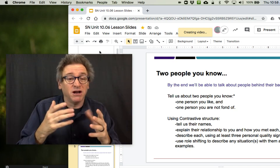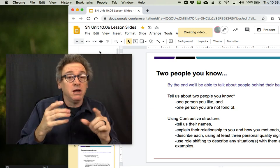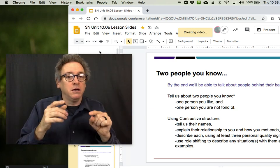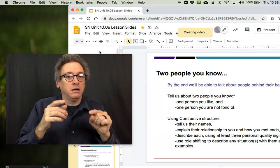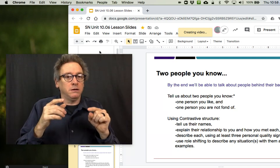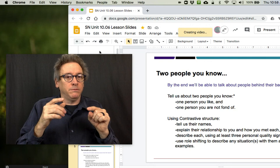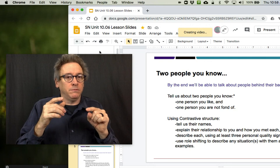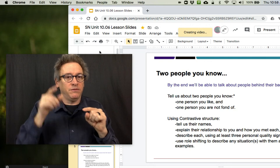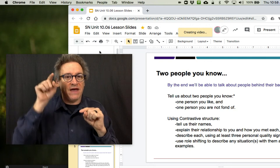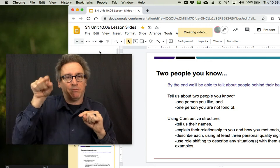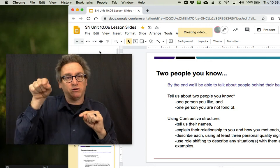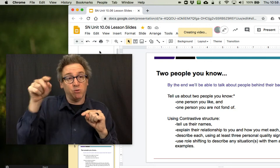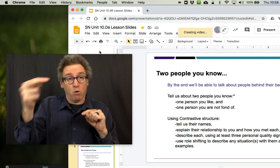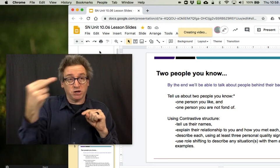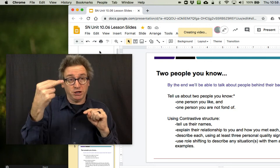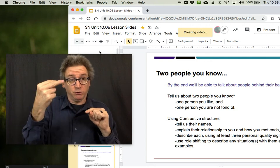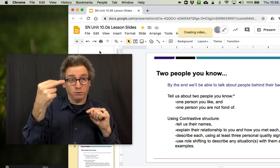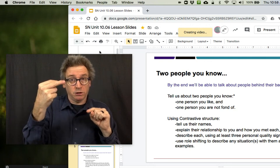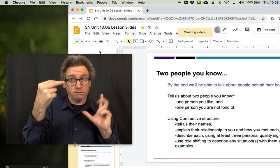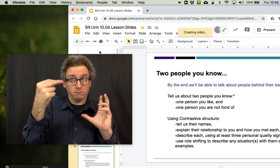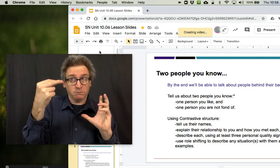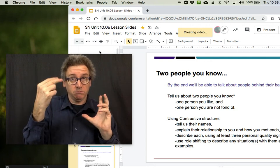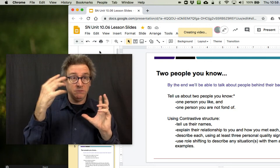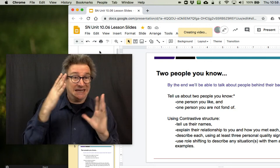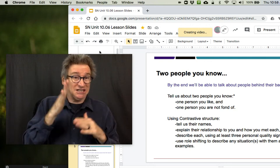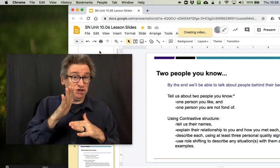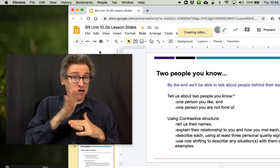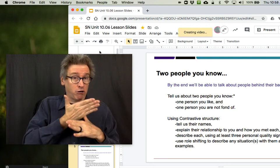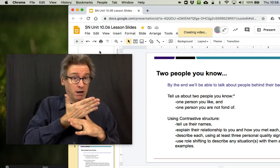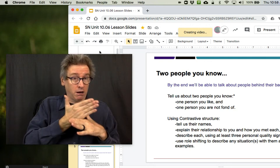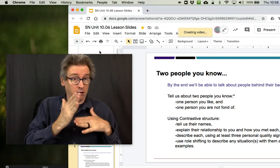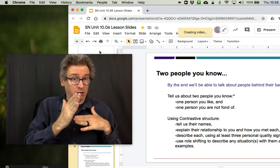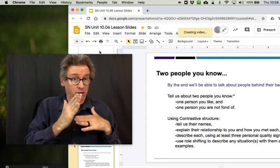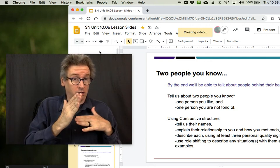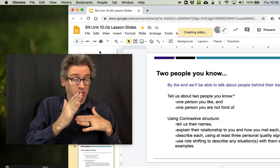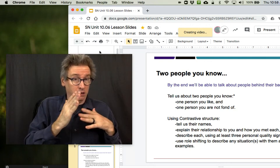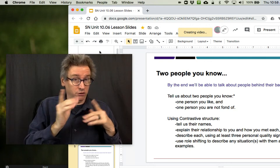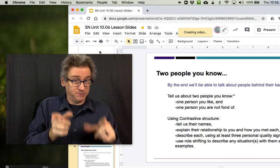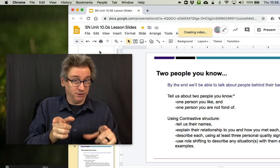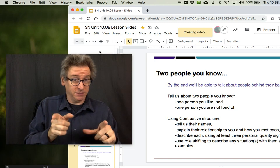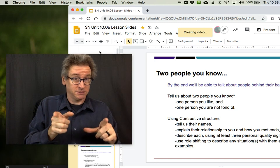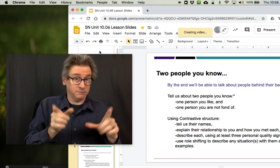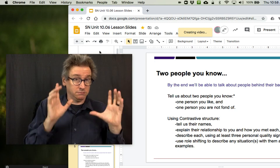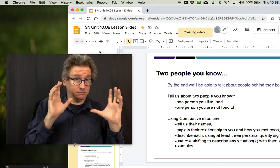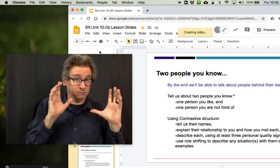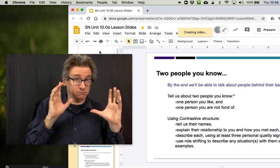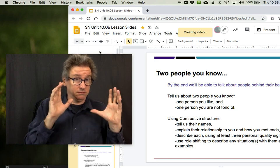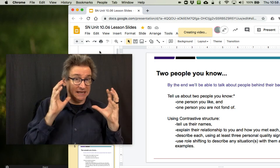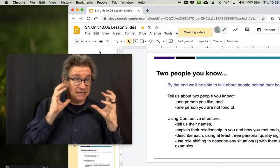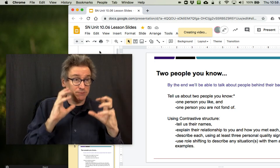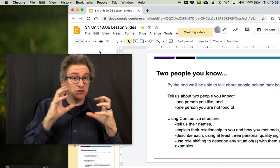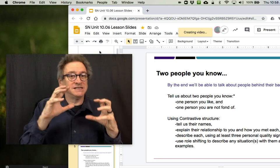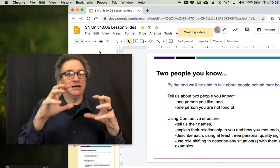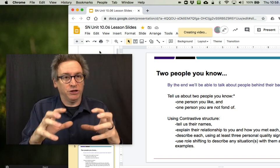dark. That person watching you is sharing your experience,